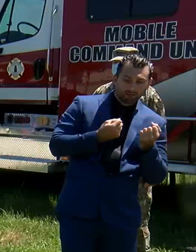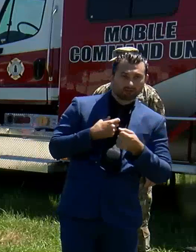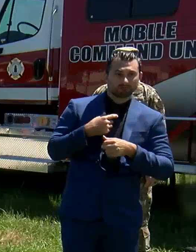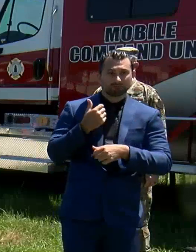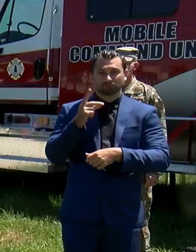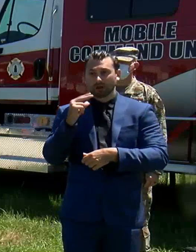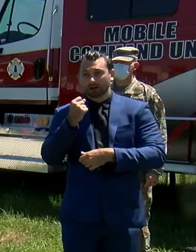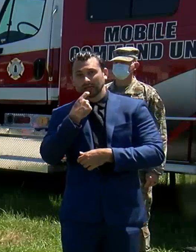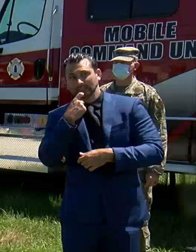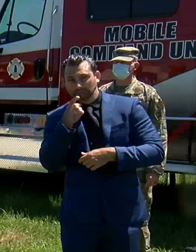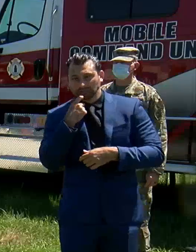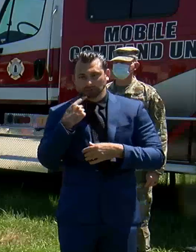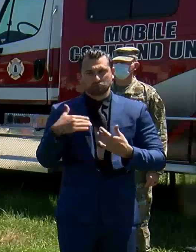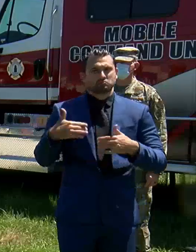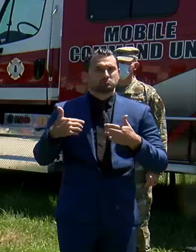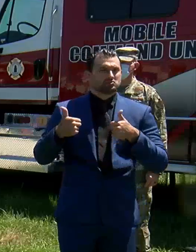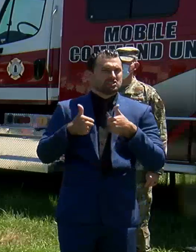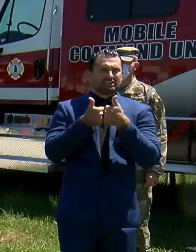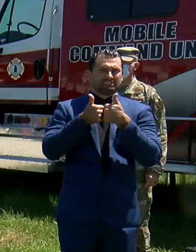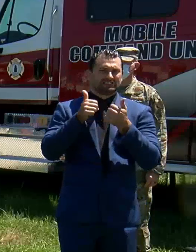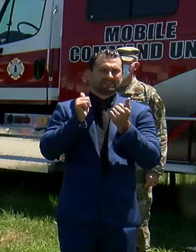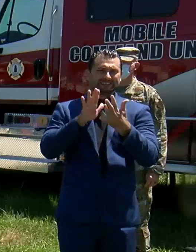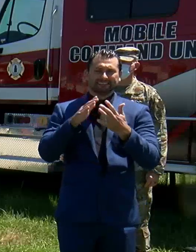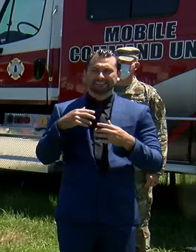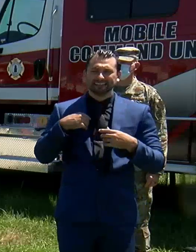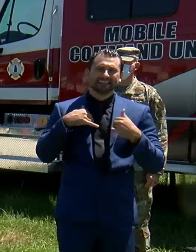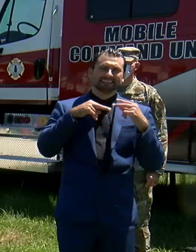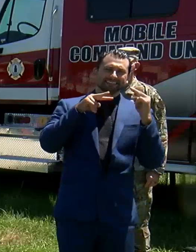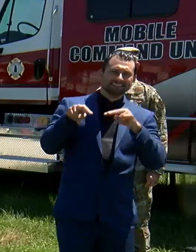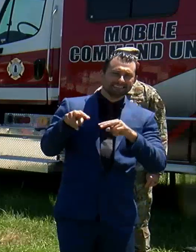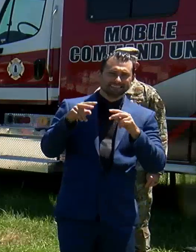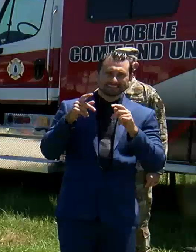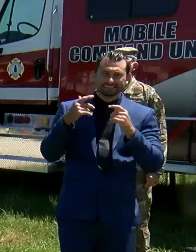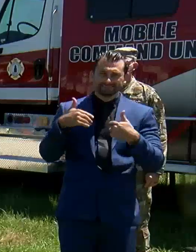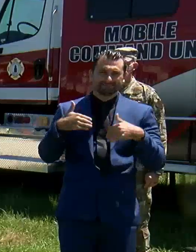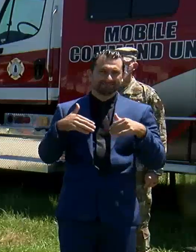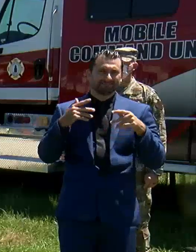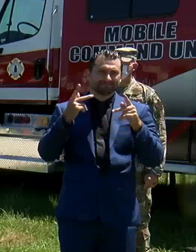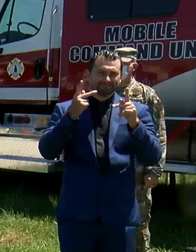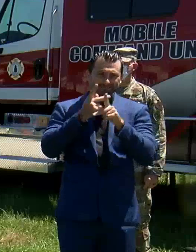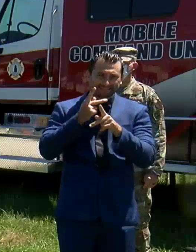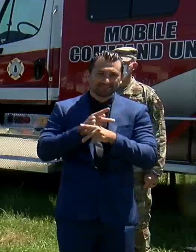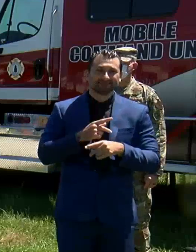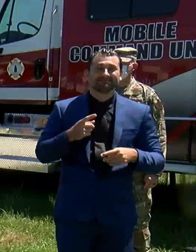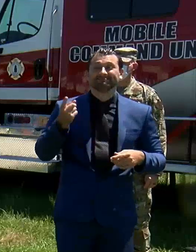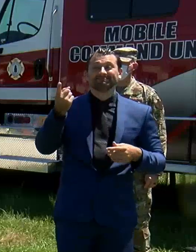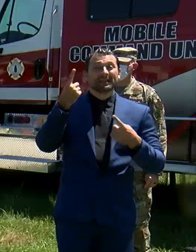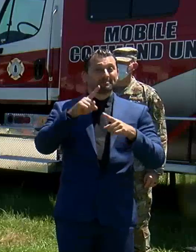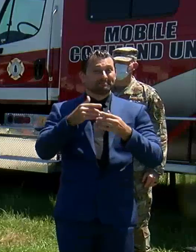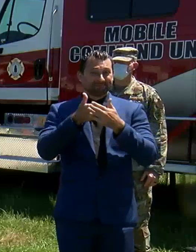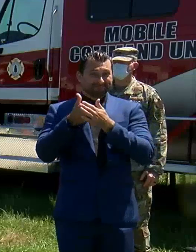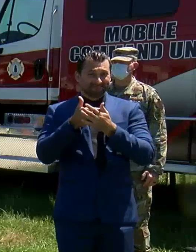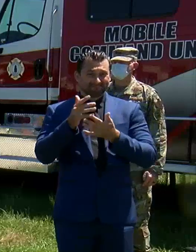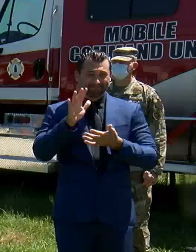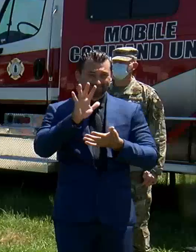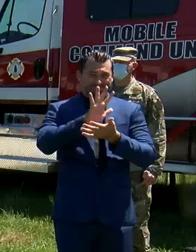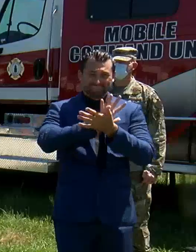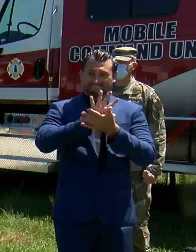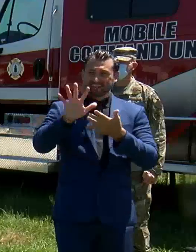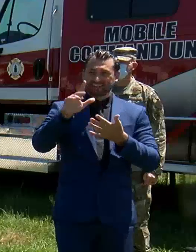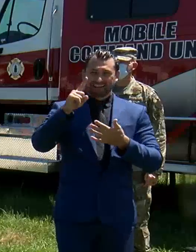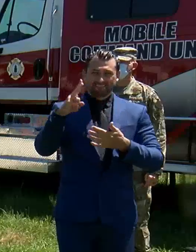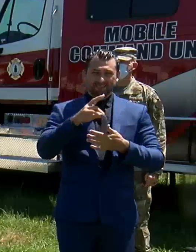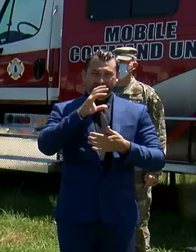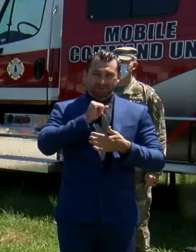a 5.5-week-old baby. To ensure that those individuals can get the help they need, I've asked Secretary Mayhew to